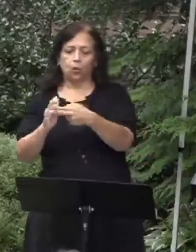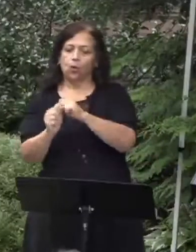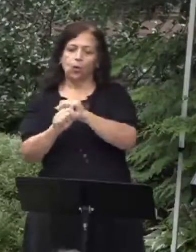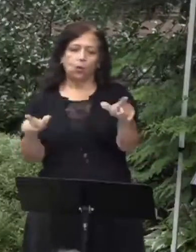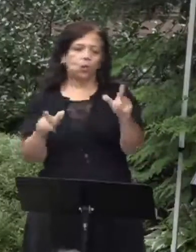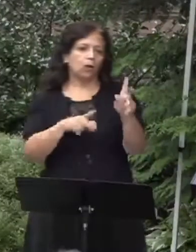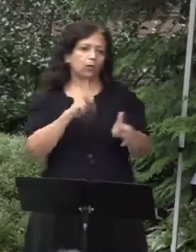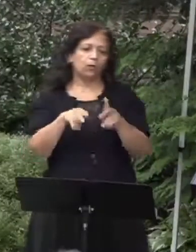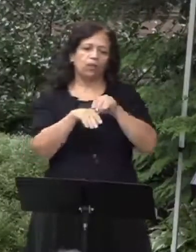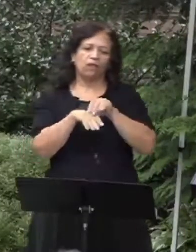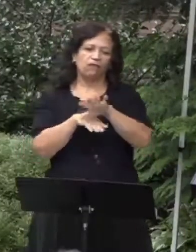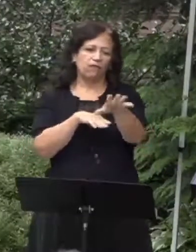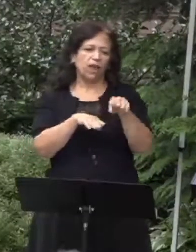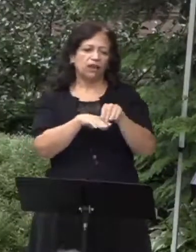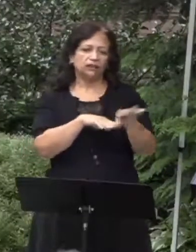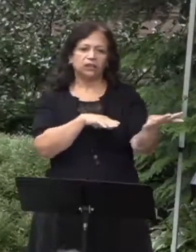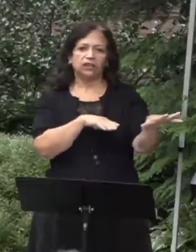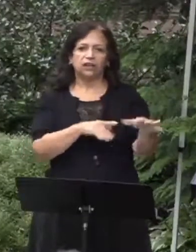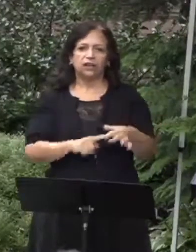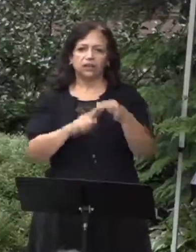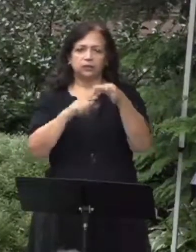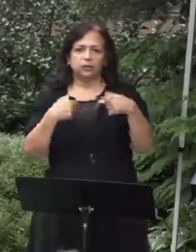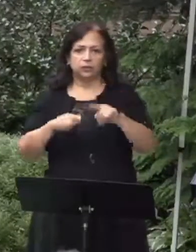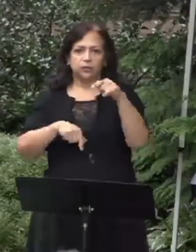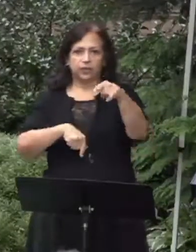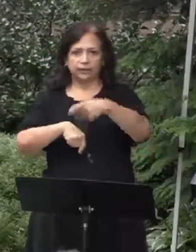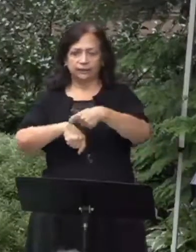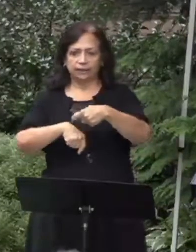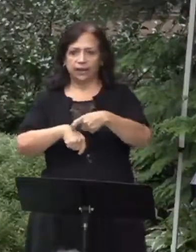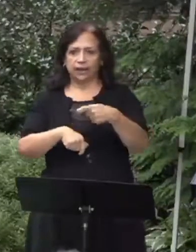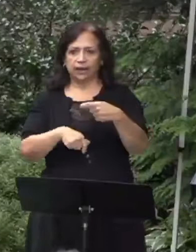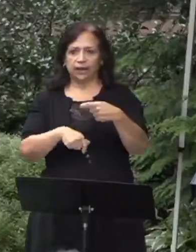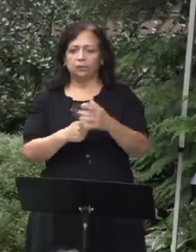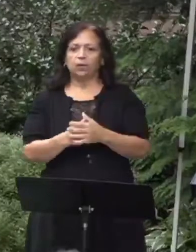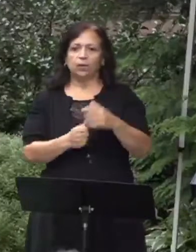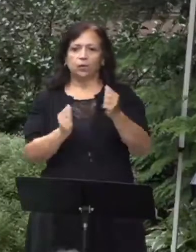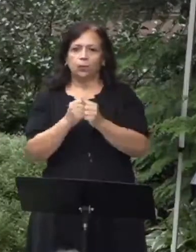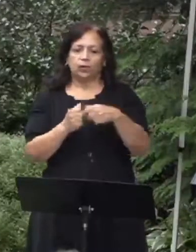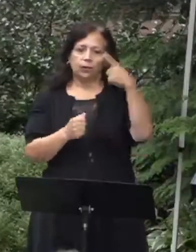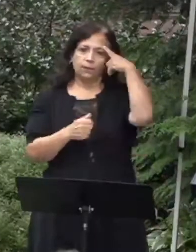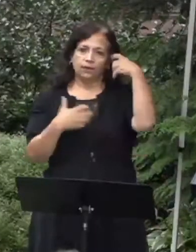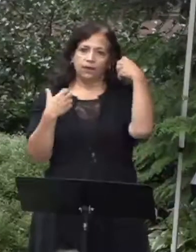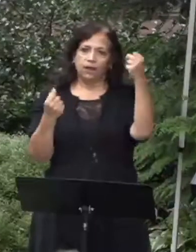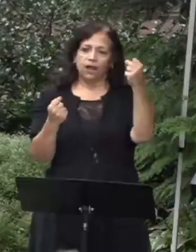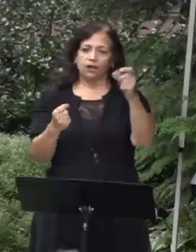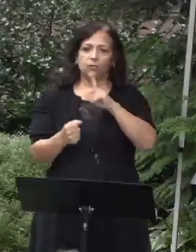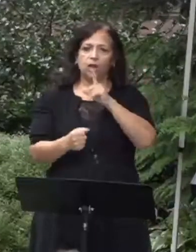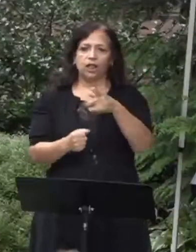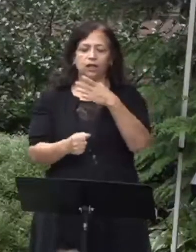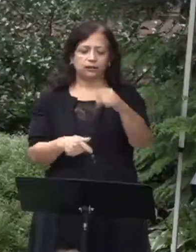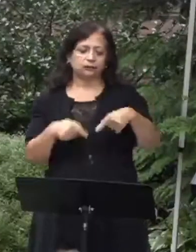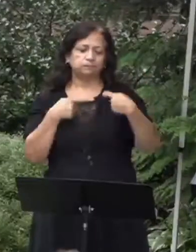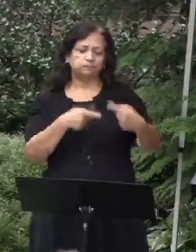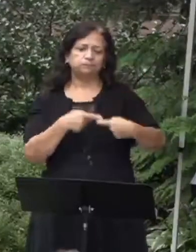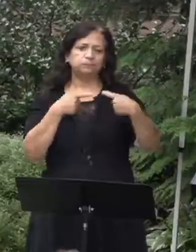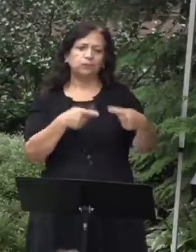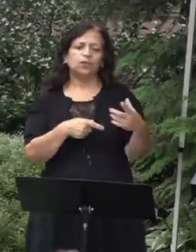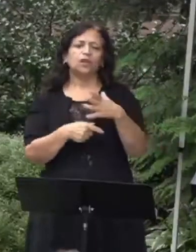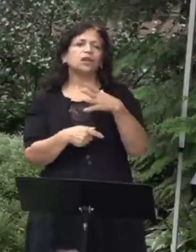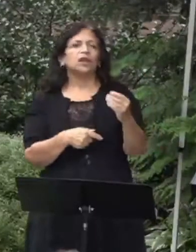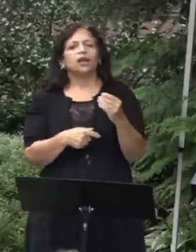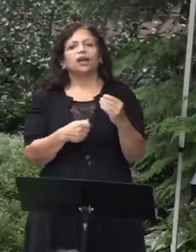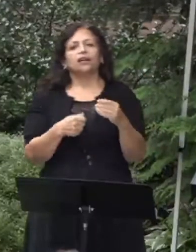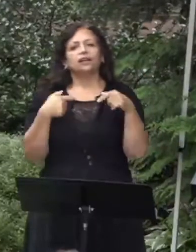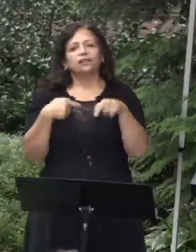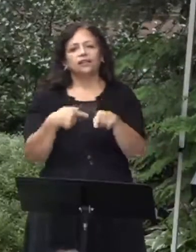Everyone is affected, especially in this time, by mental health realities and struggles. And in